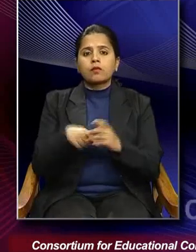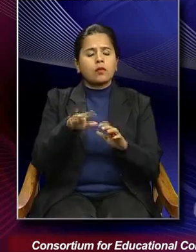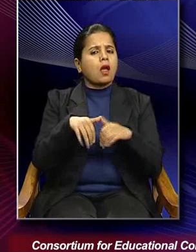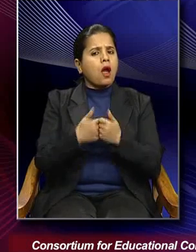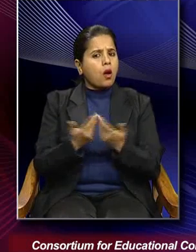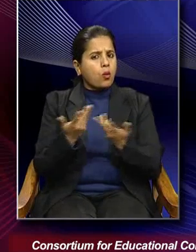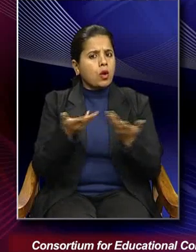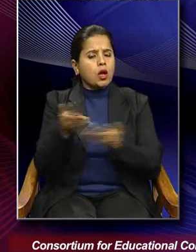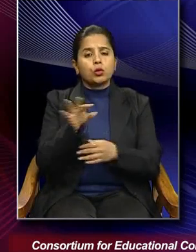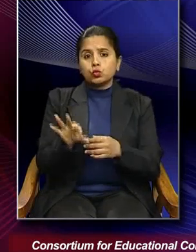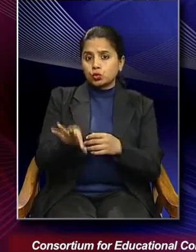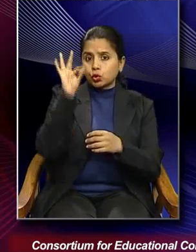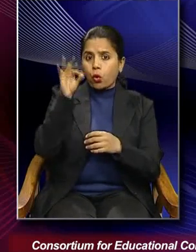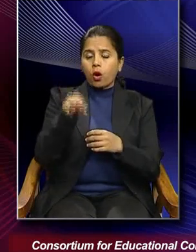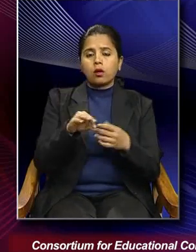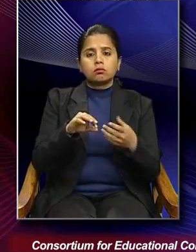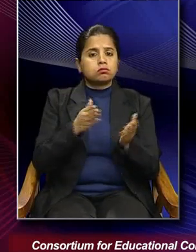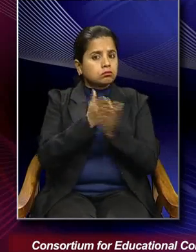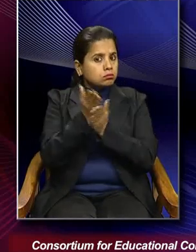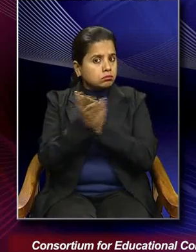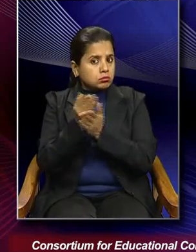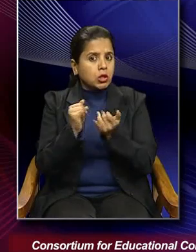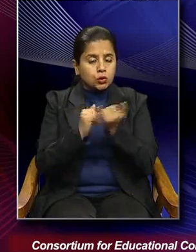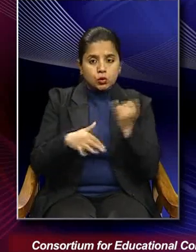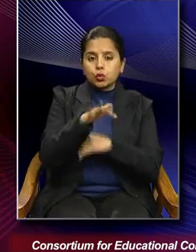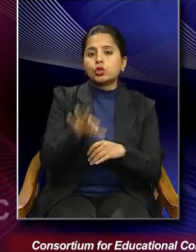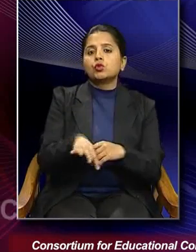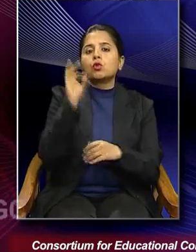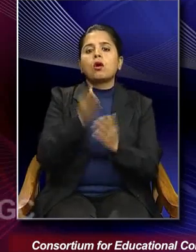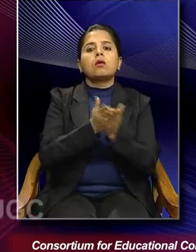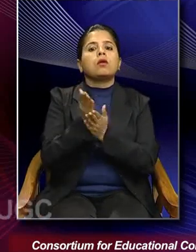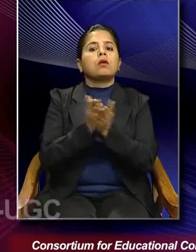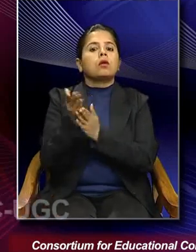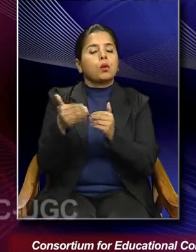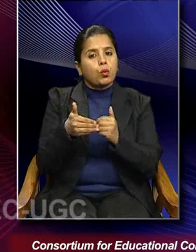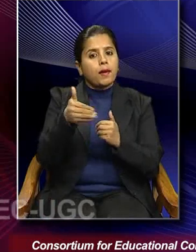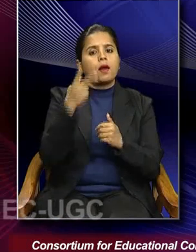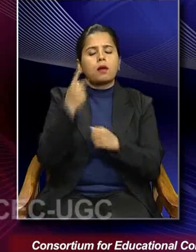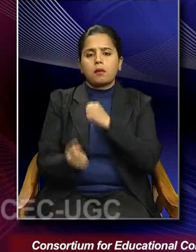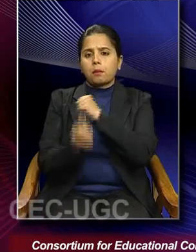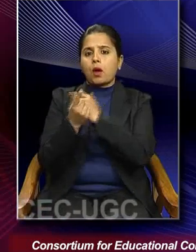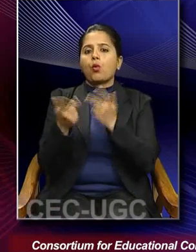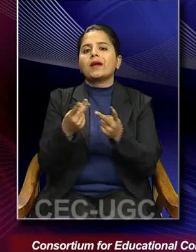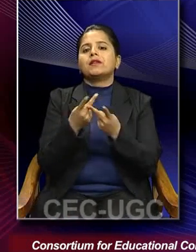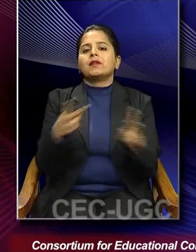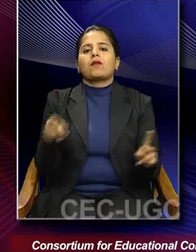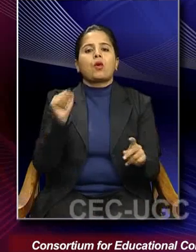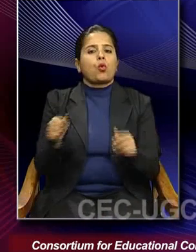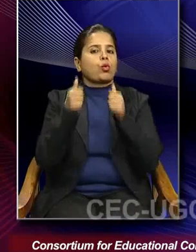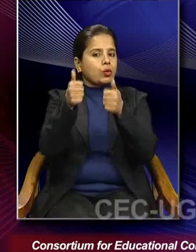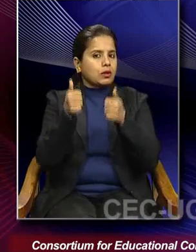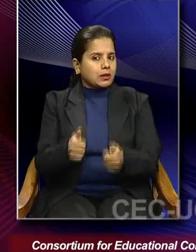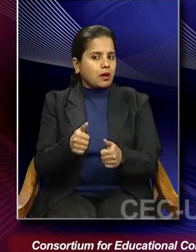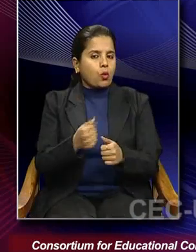how the choice of mechanism, social choice mechanism, will come up with a different outcome under